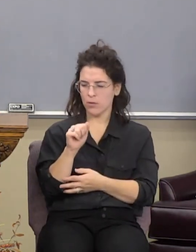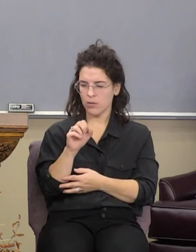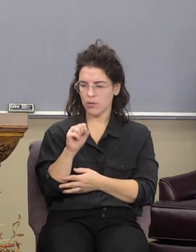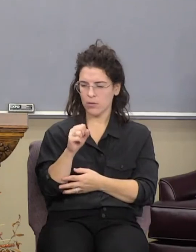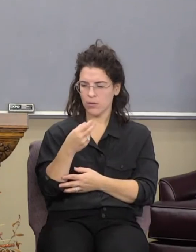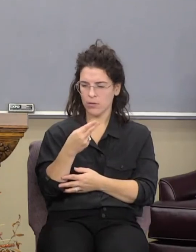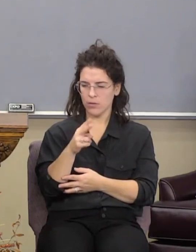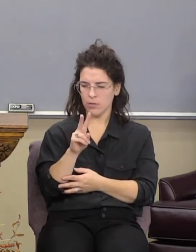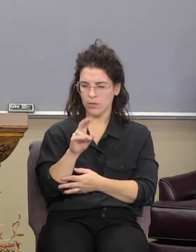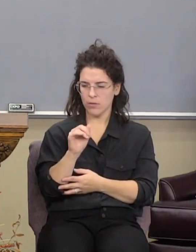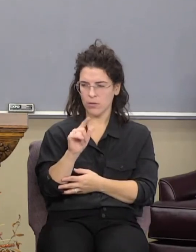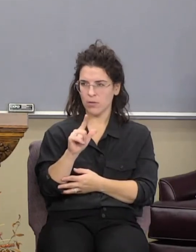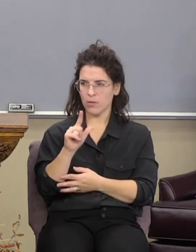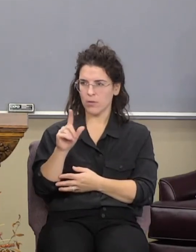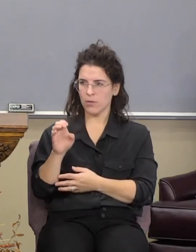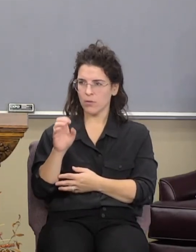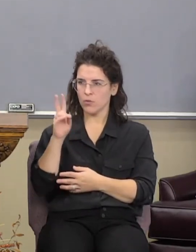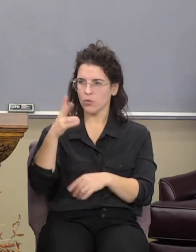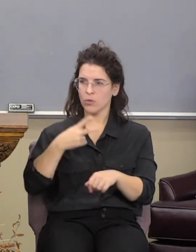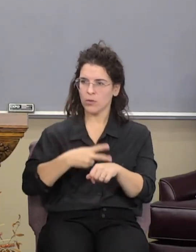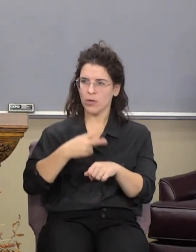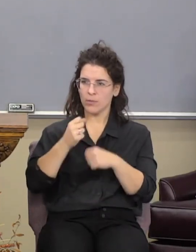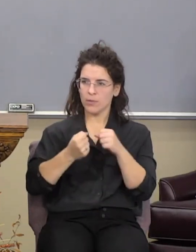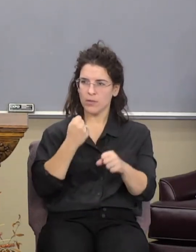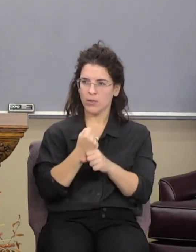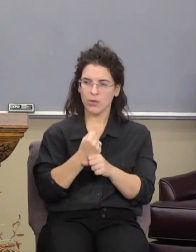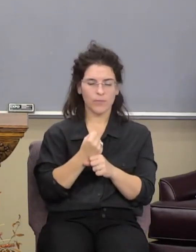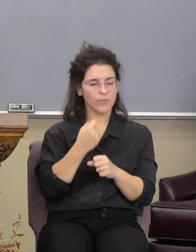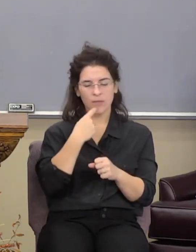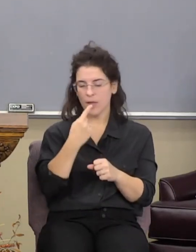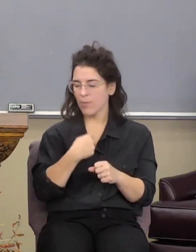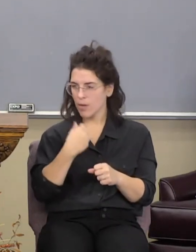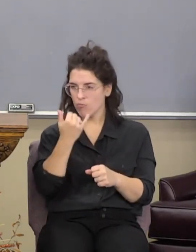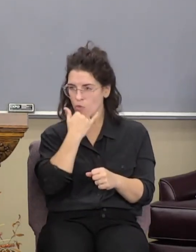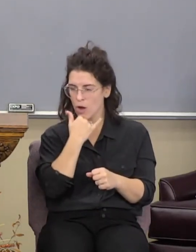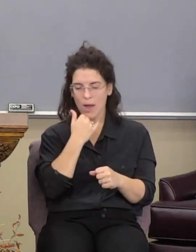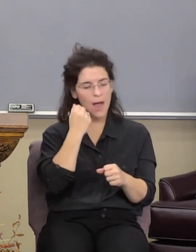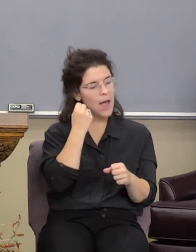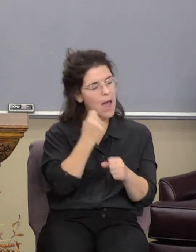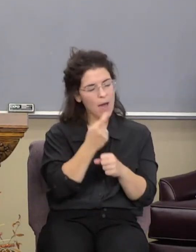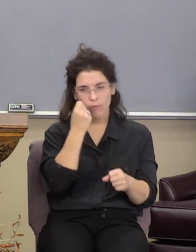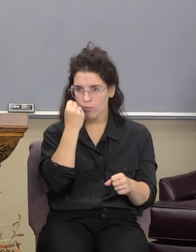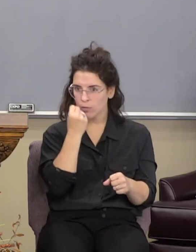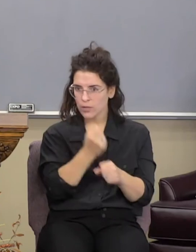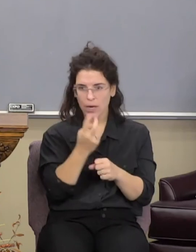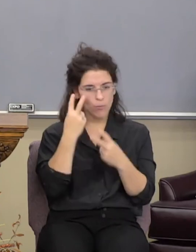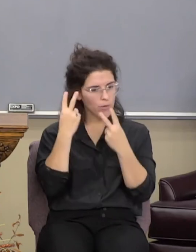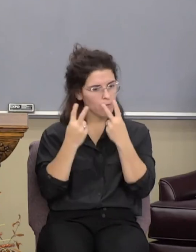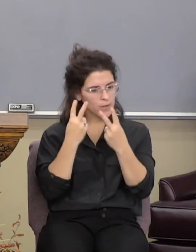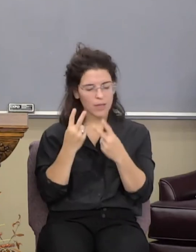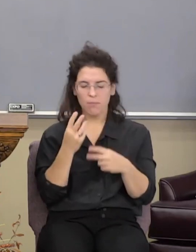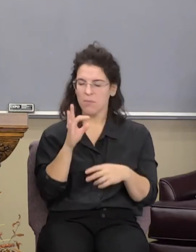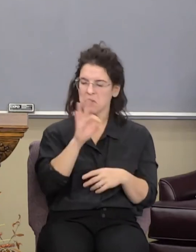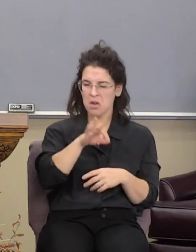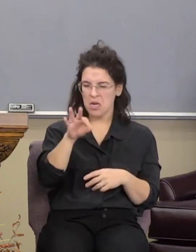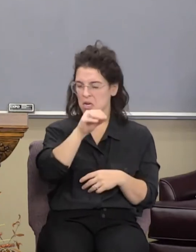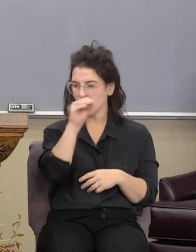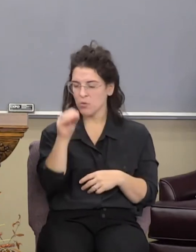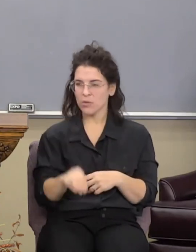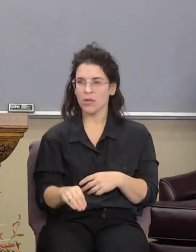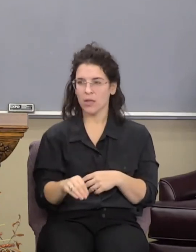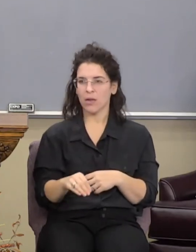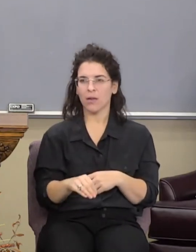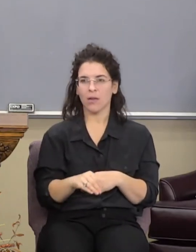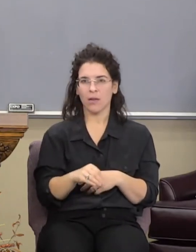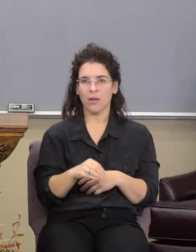year. Tell me I'm wrong, Sherry. Every time we visited, I guarantee you, maybe 99%.